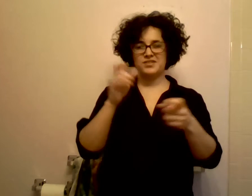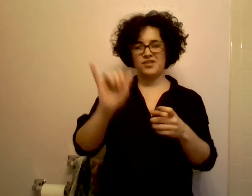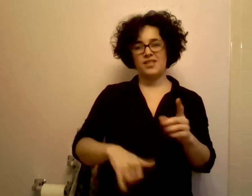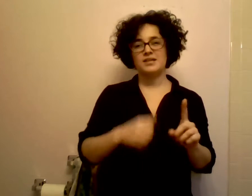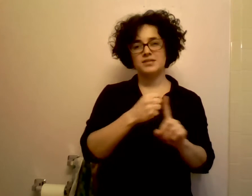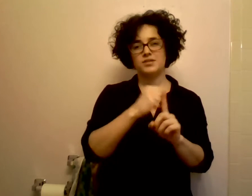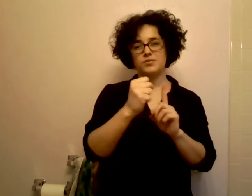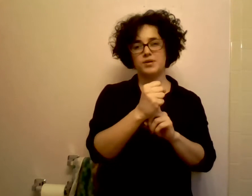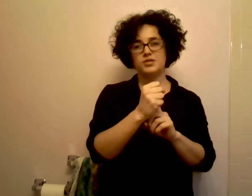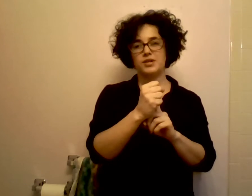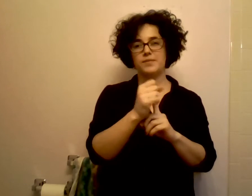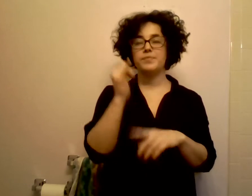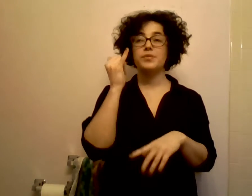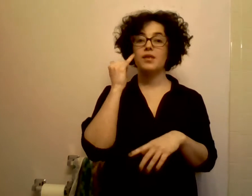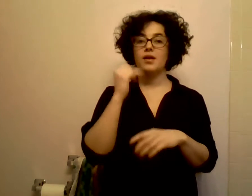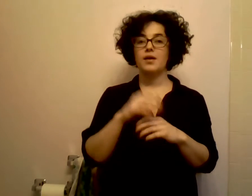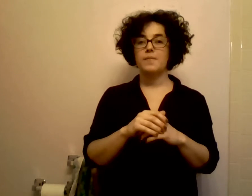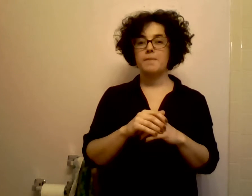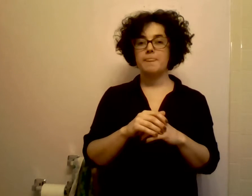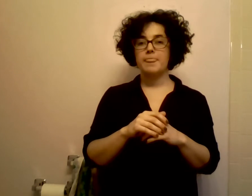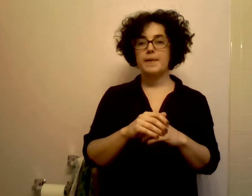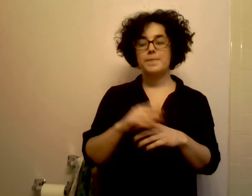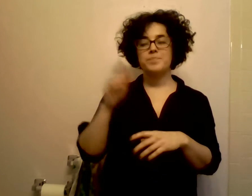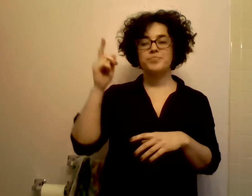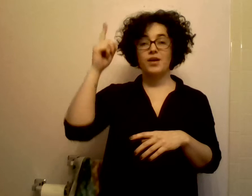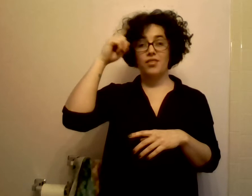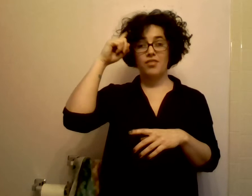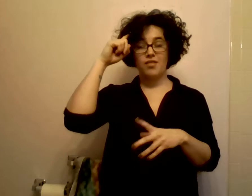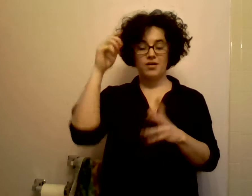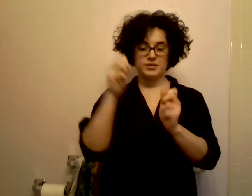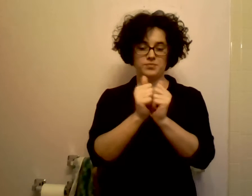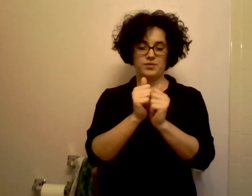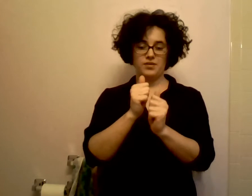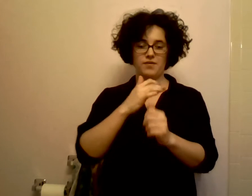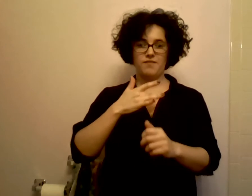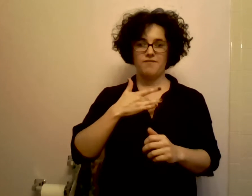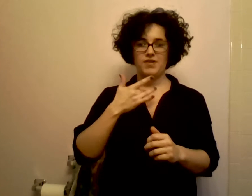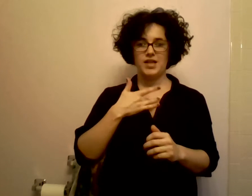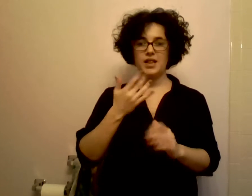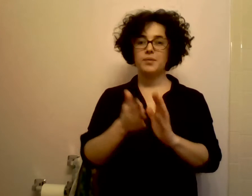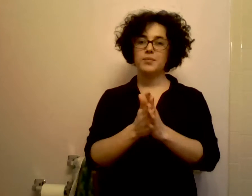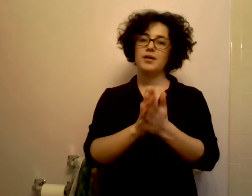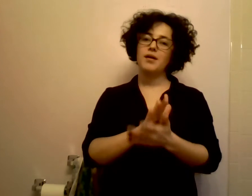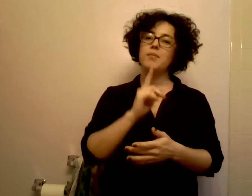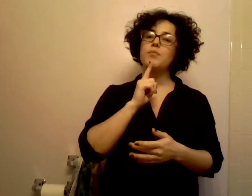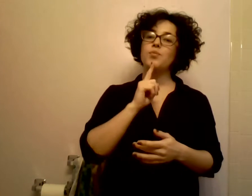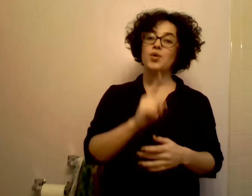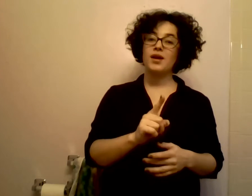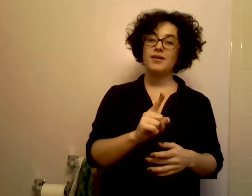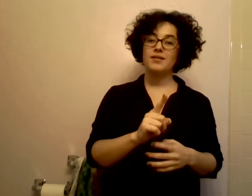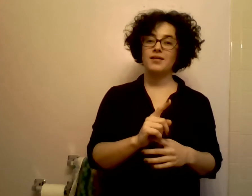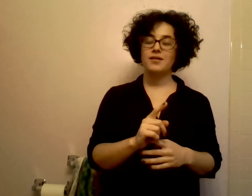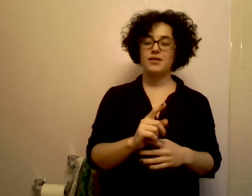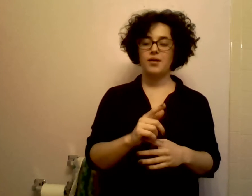world of being. Thoughts with feeling become reality. We must create what we do in this